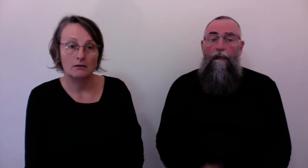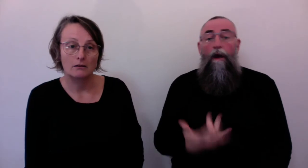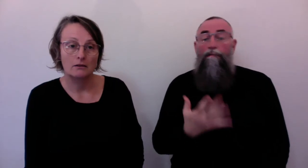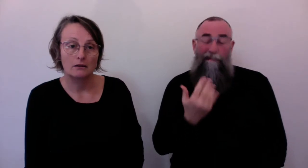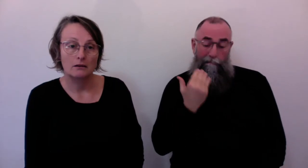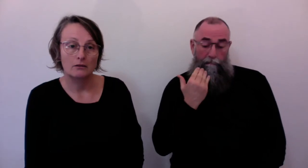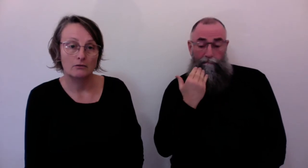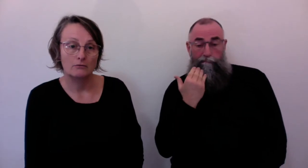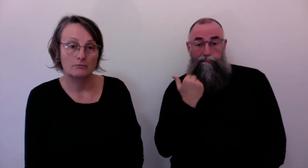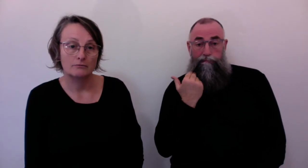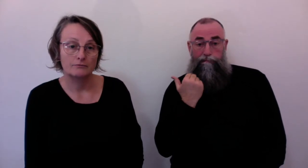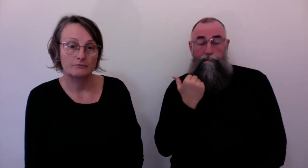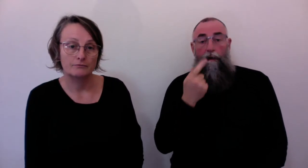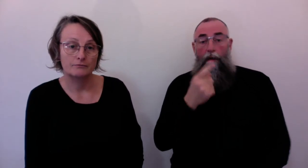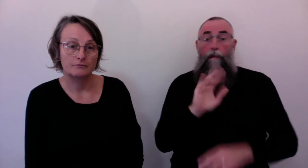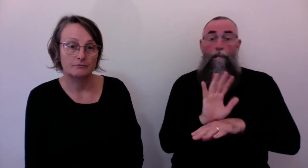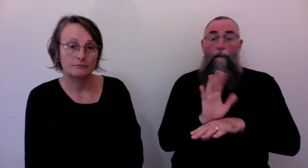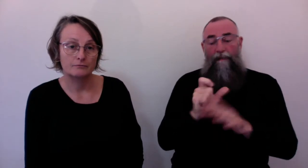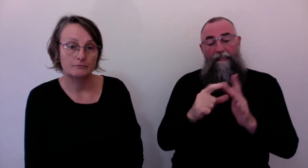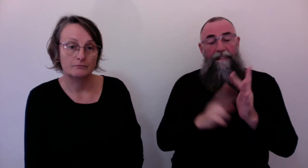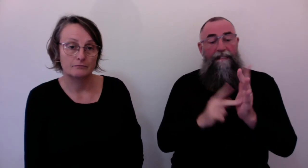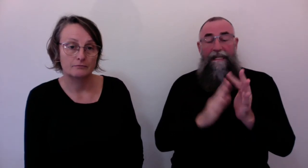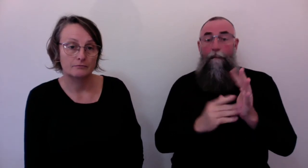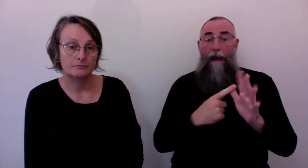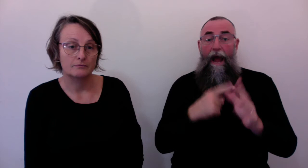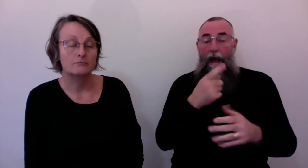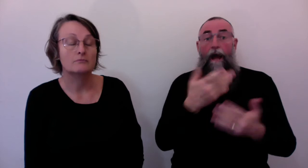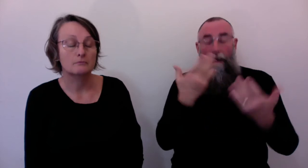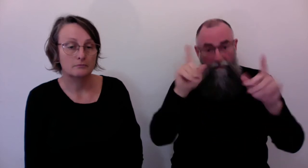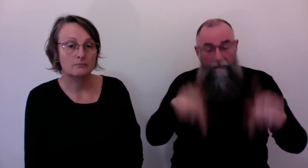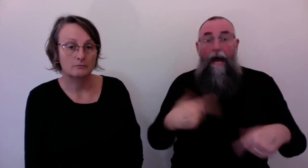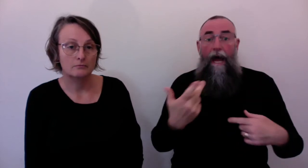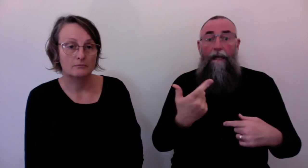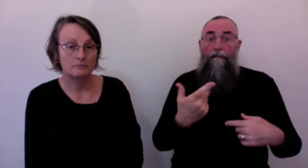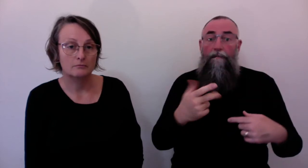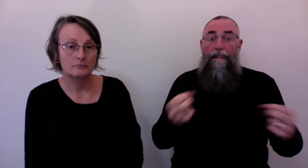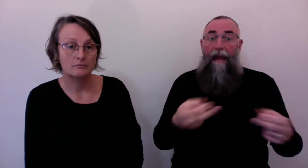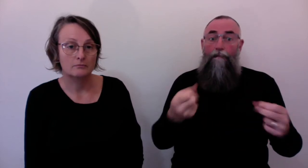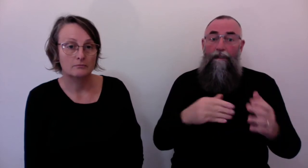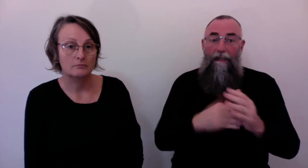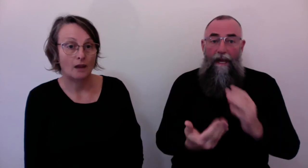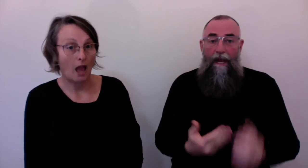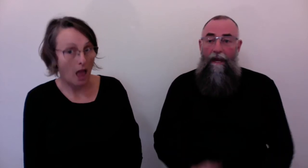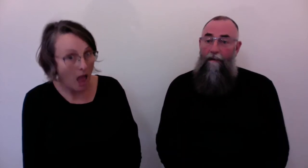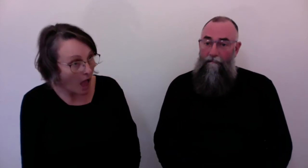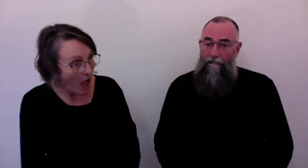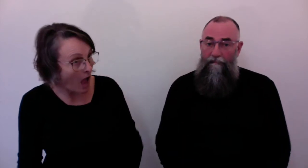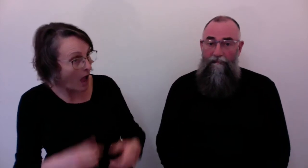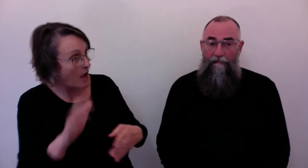have now, supplied captions, which I try to tend to go to as well. Oh, the cinemas provide captions, But not on the main Yeah, screen. it's Do you